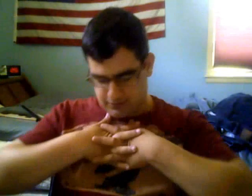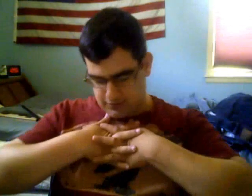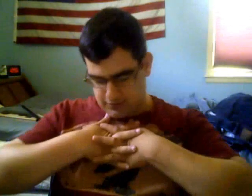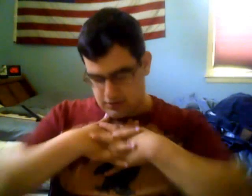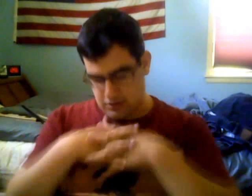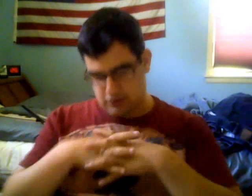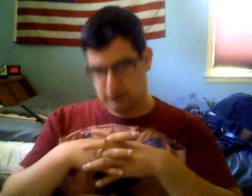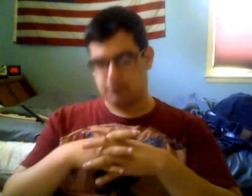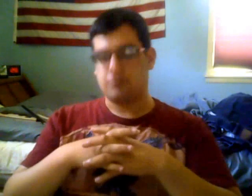And